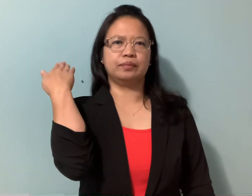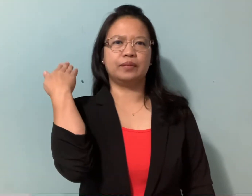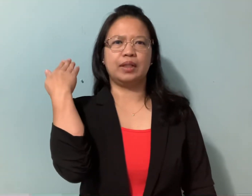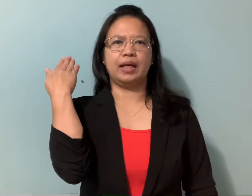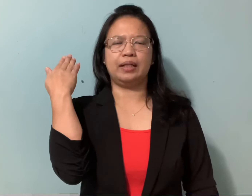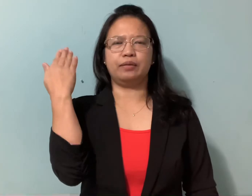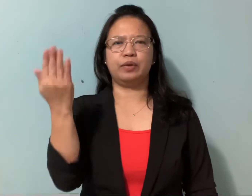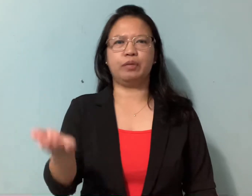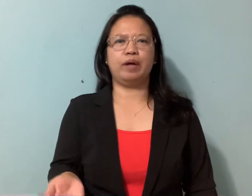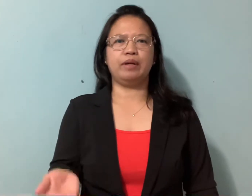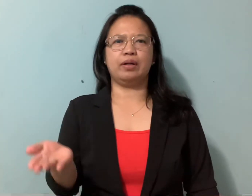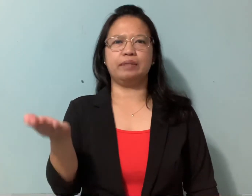like we're waving on our back.